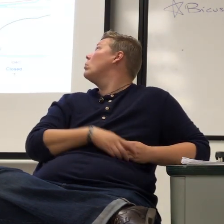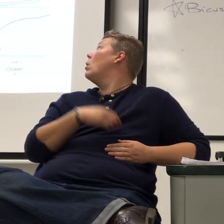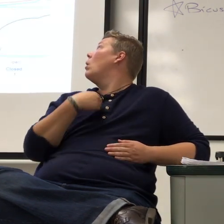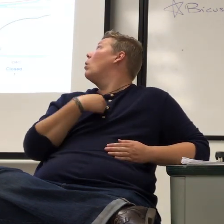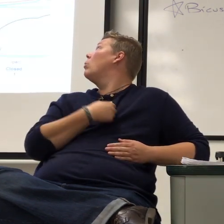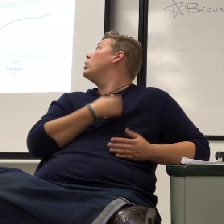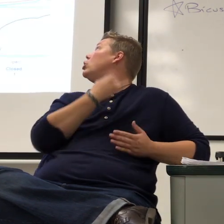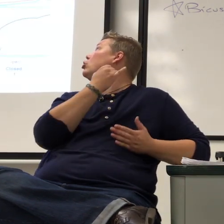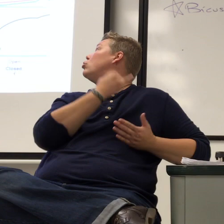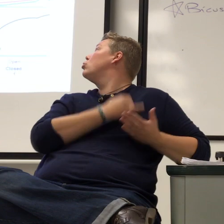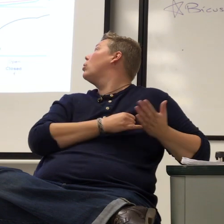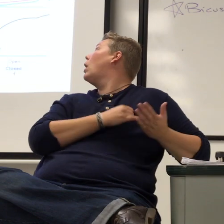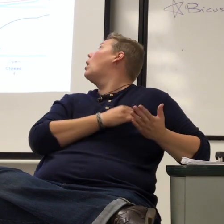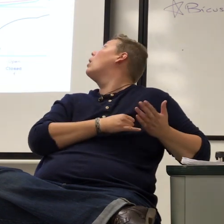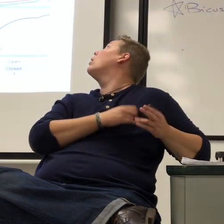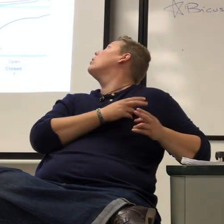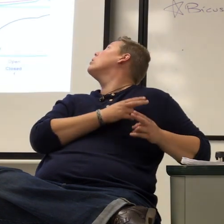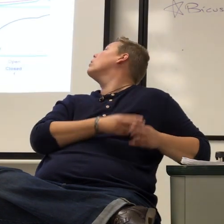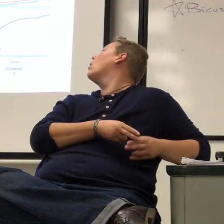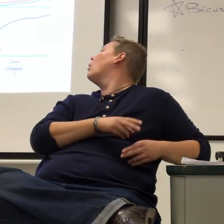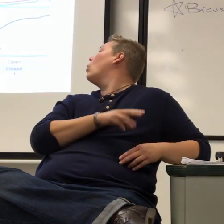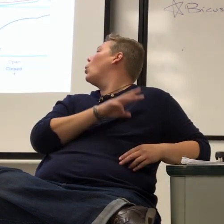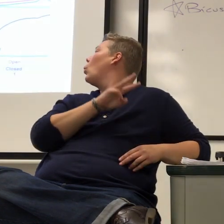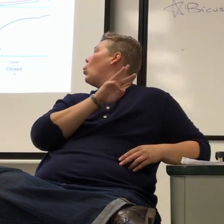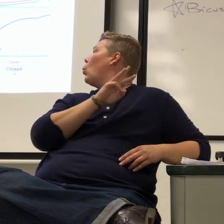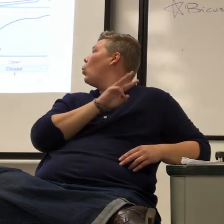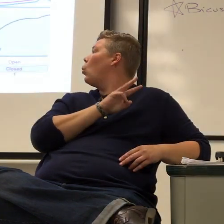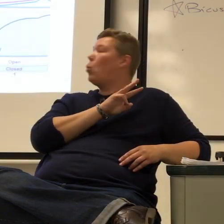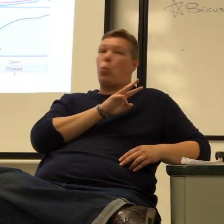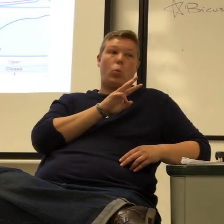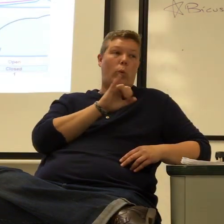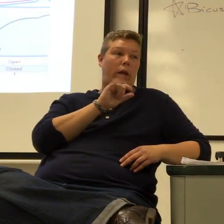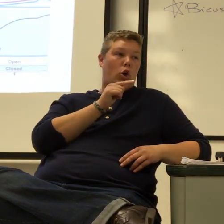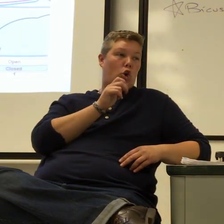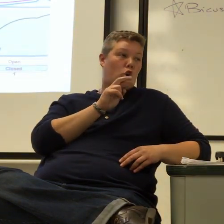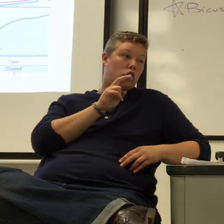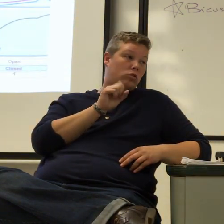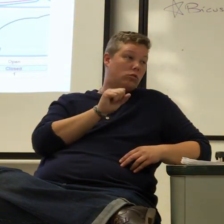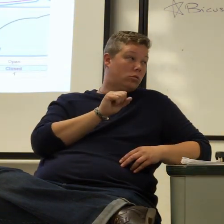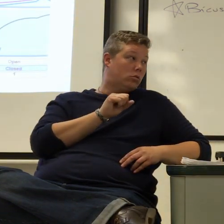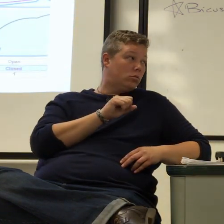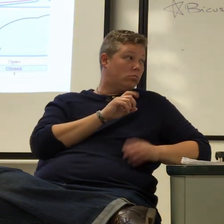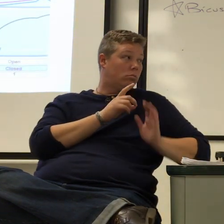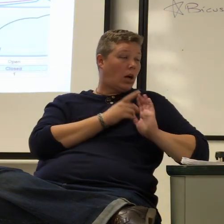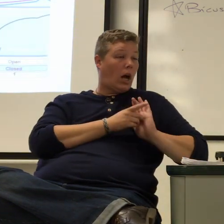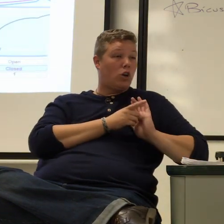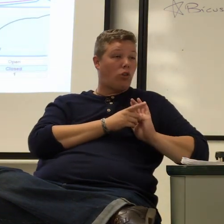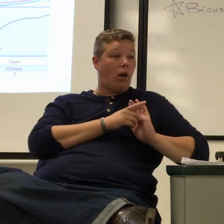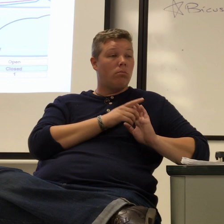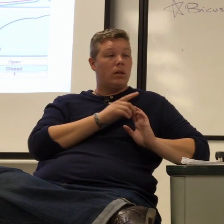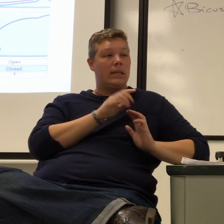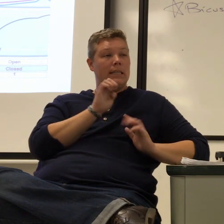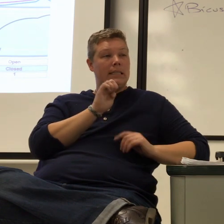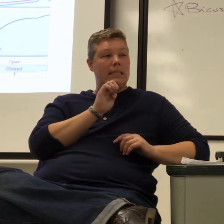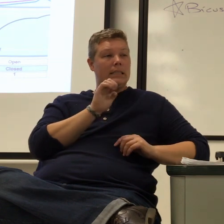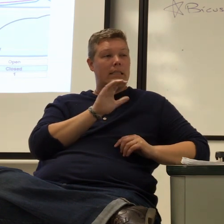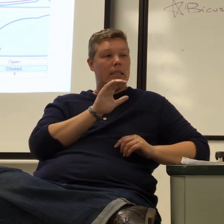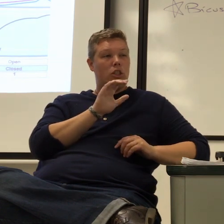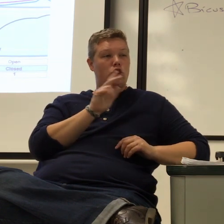Wigger's diagram. And we didn't do the top part because I didn't do the ECG yet. But ECG, that's Monday's